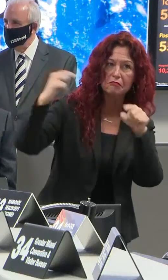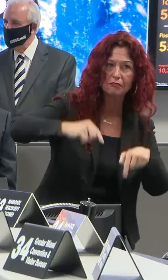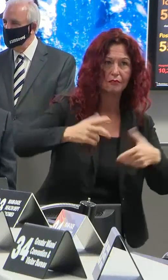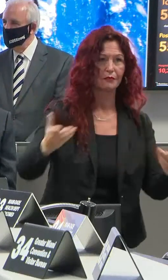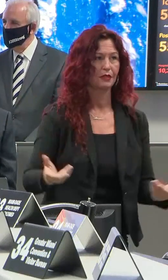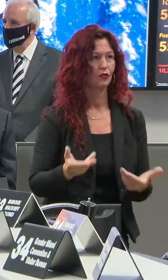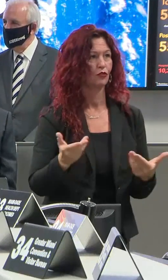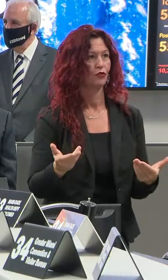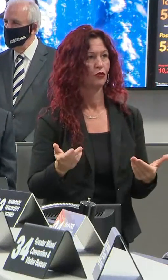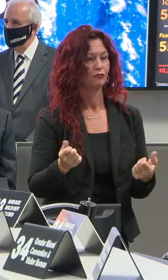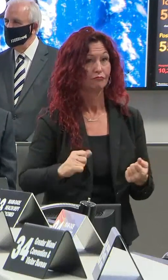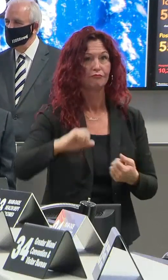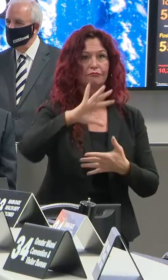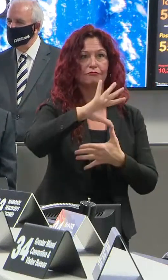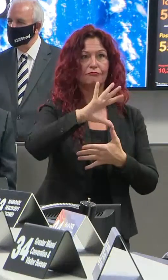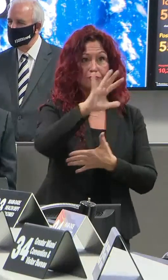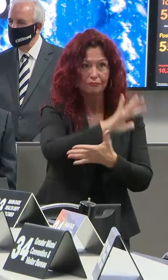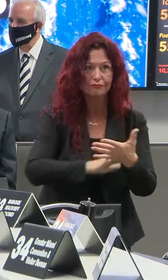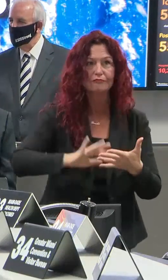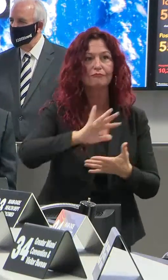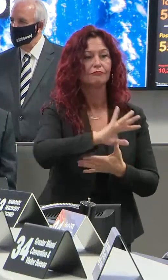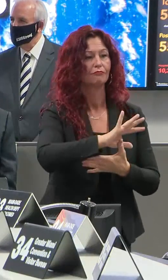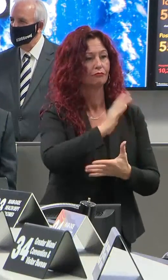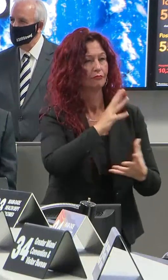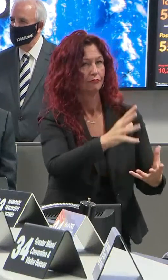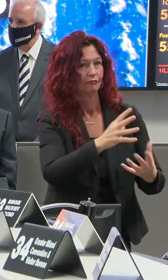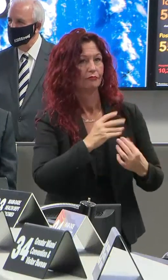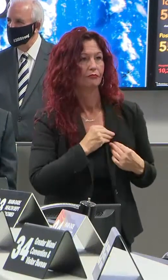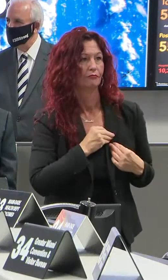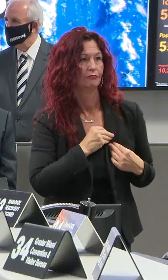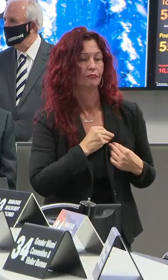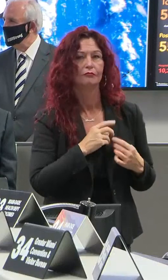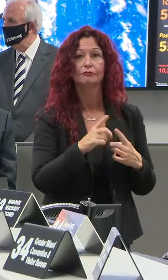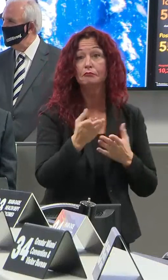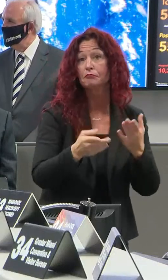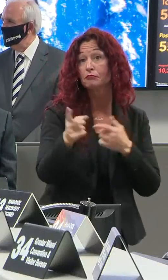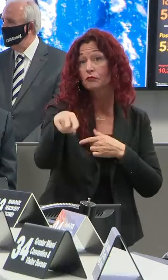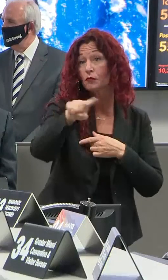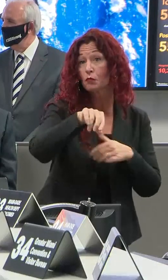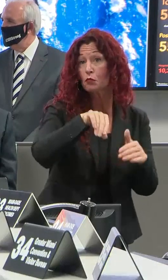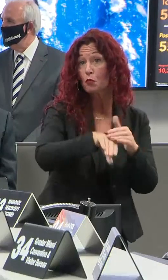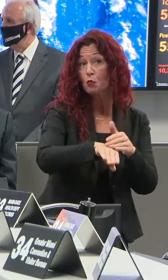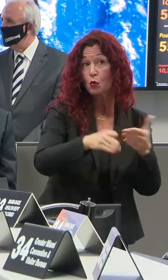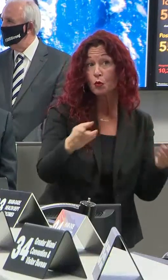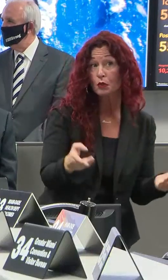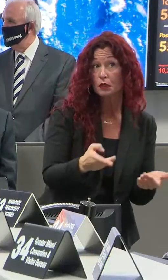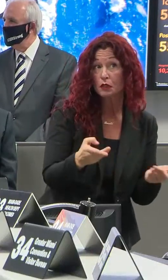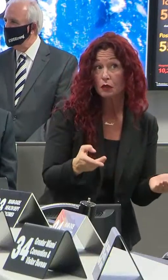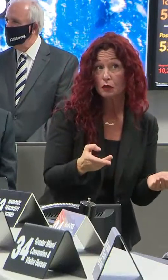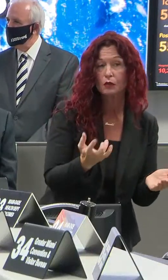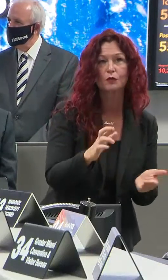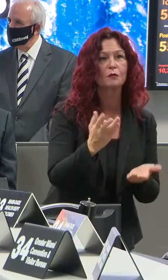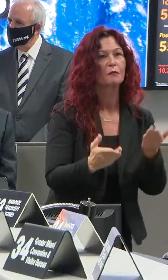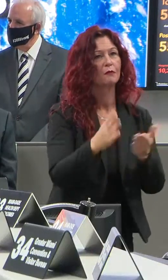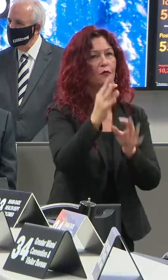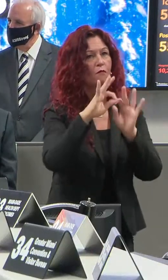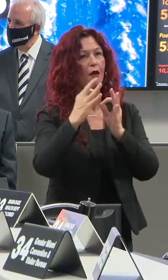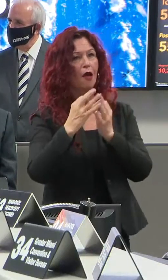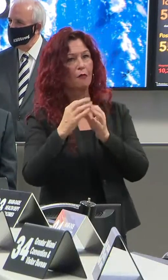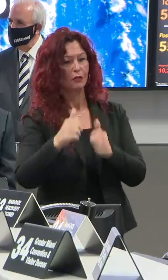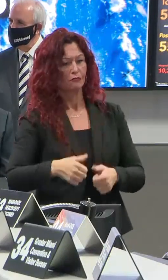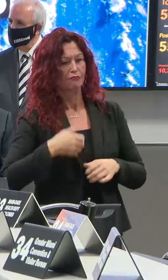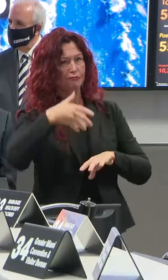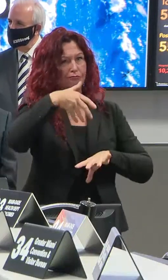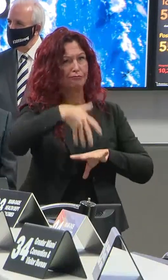a part of us. Whether you were born here and have roots going back to the forgotten frontier of Biscayne Bay, or have just arrived from some